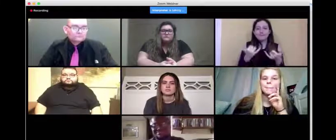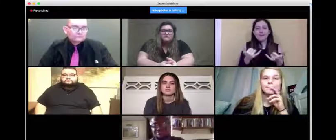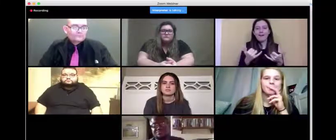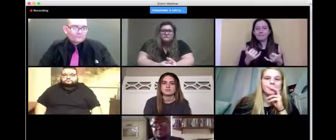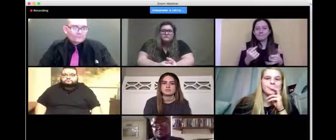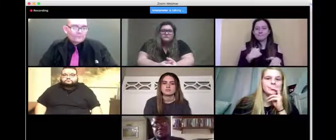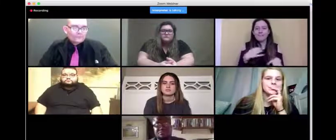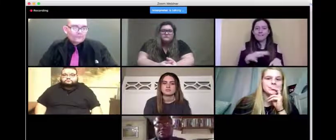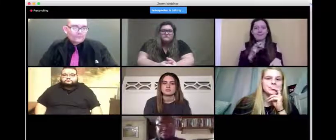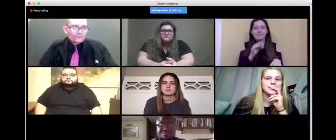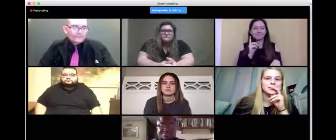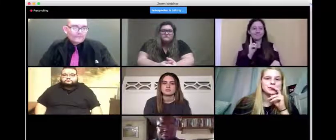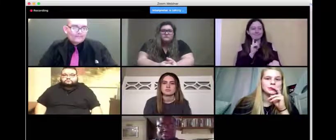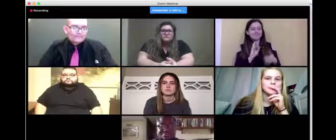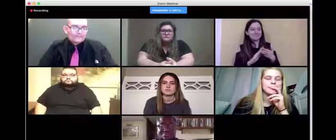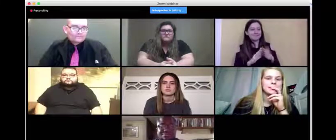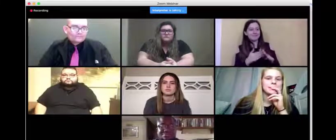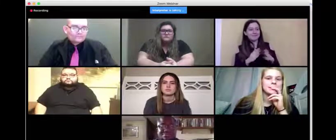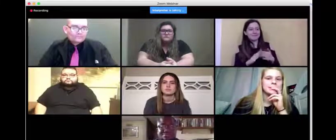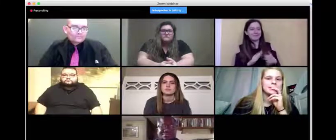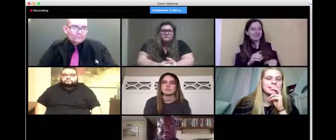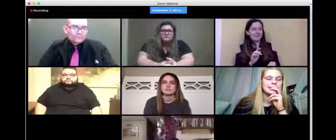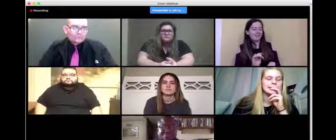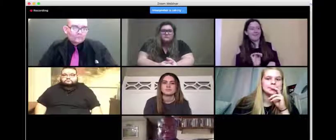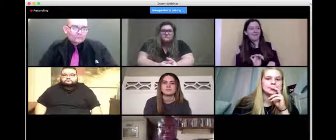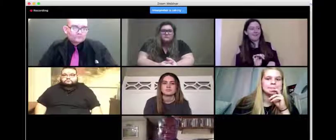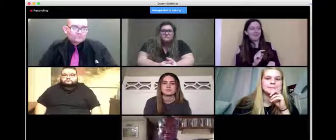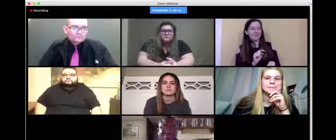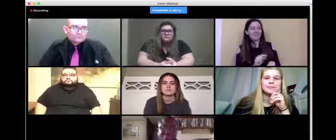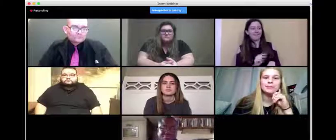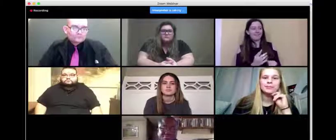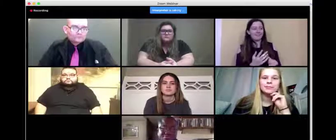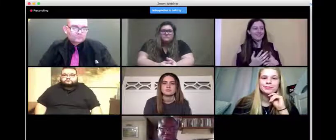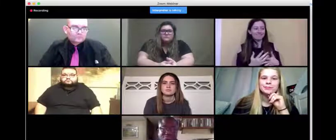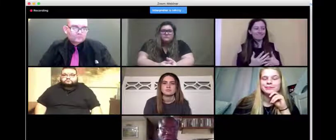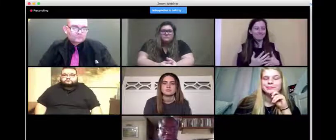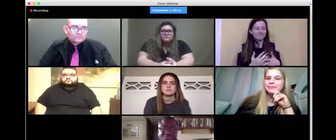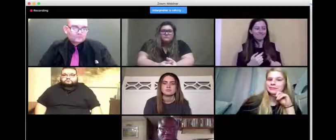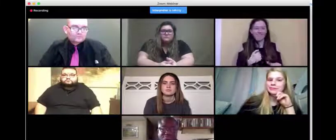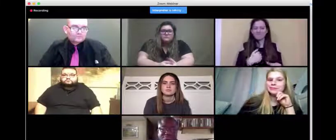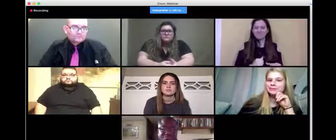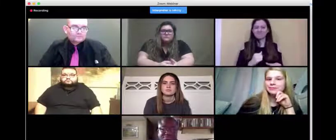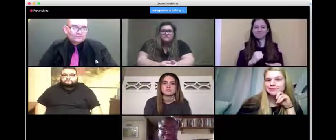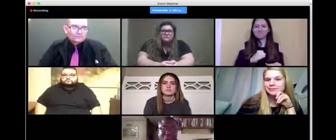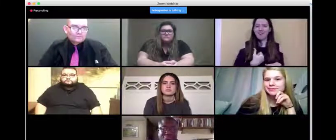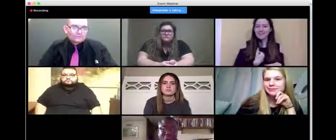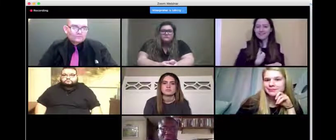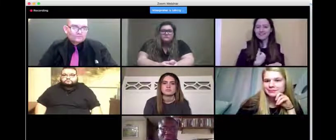wow, I'm proud of myself and I'm proud of my identity.